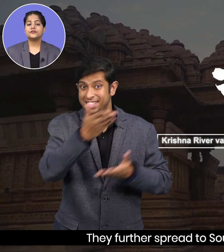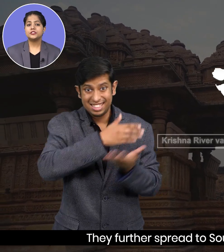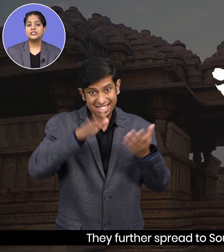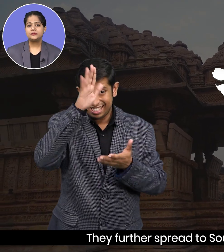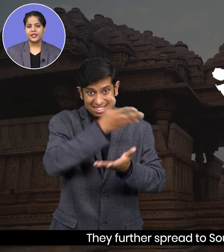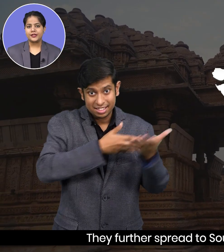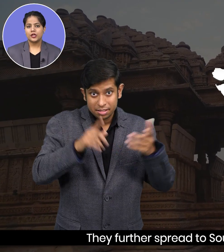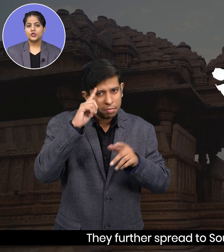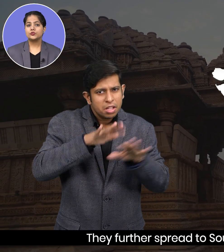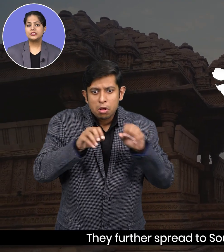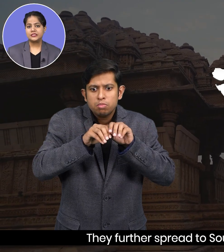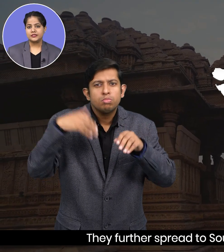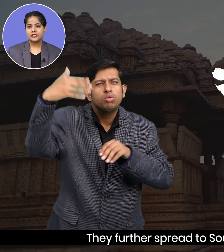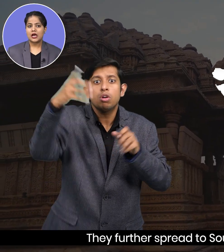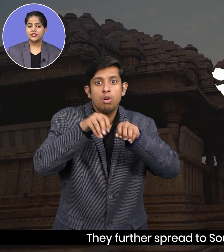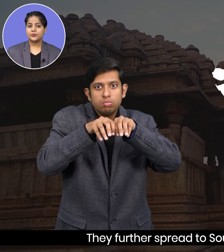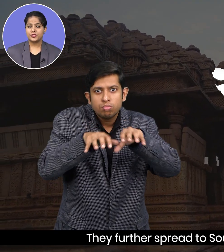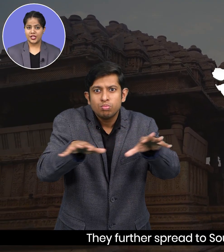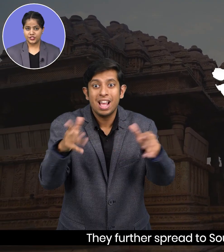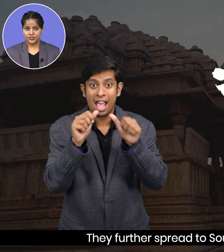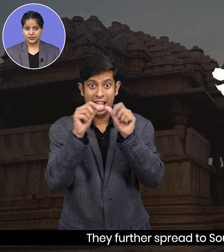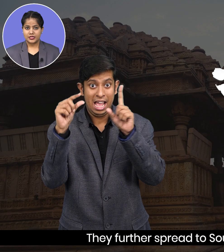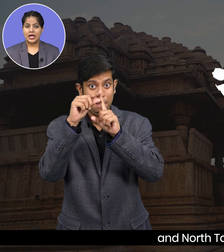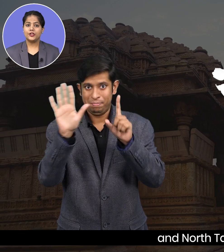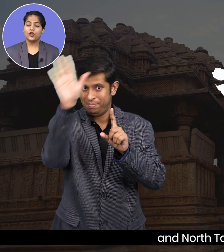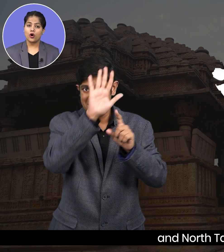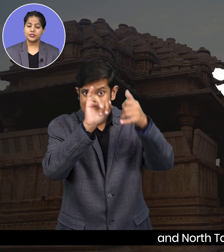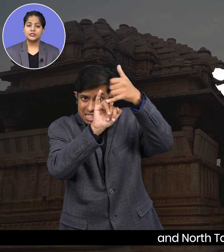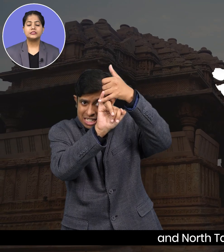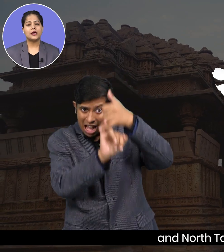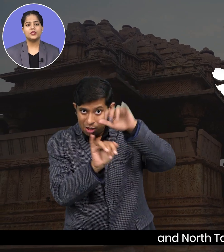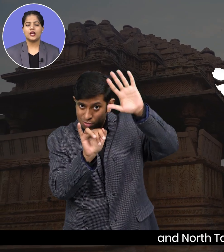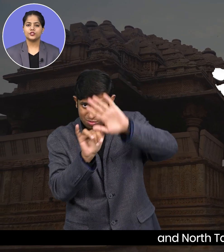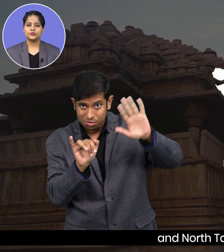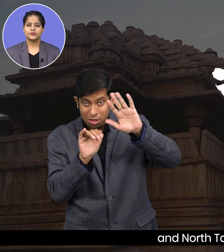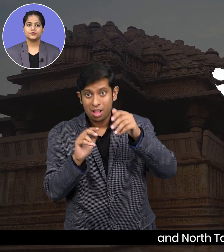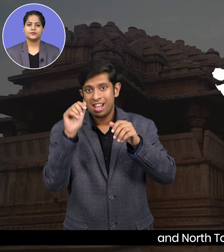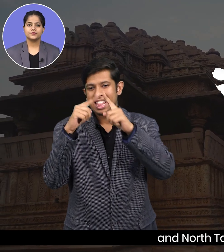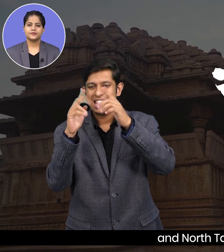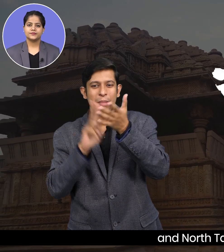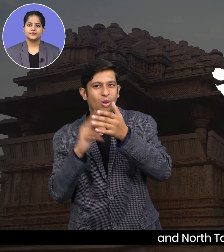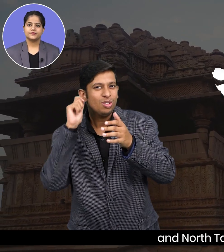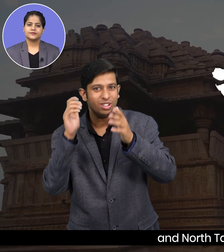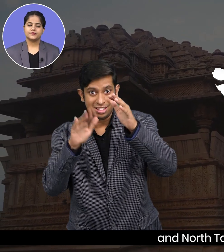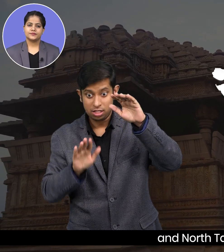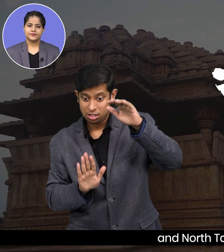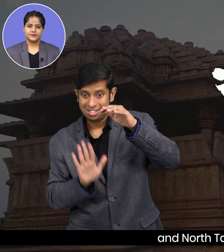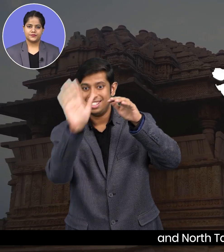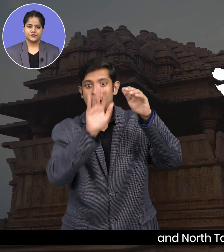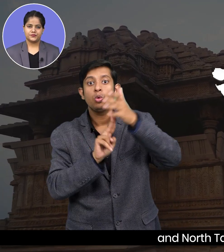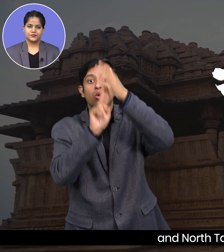They further spread to southern Andhra Pradesh and north Tamil Nadu.